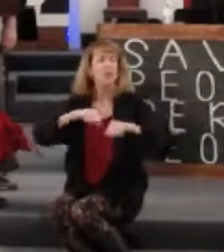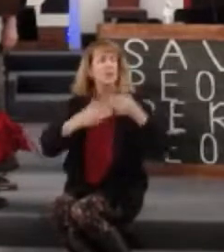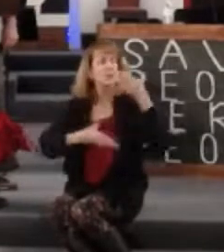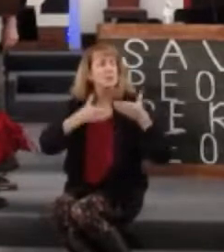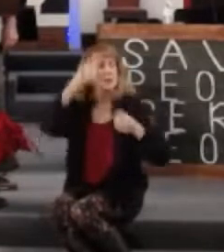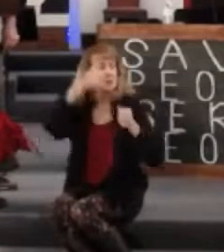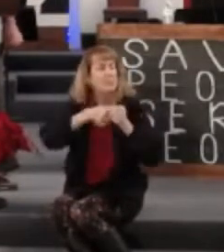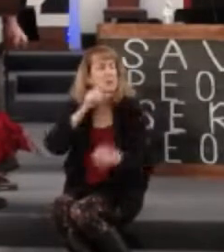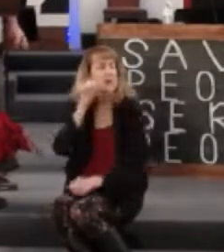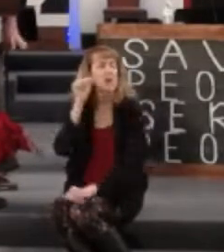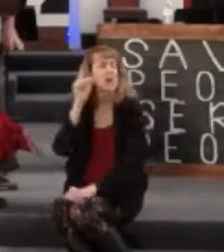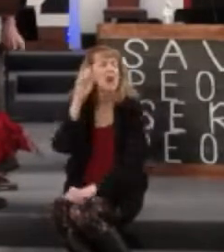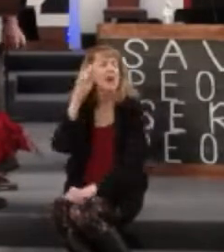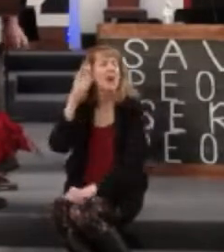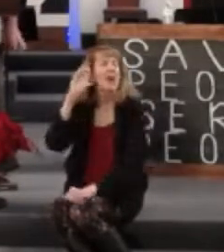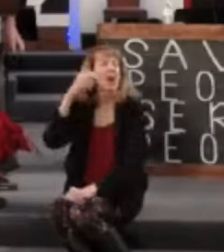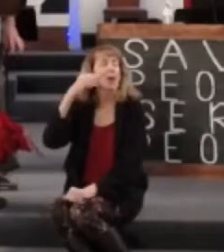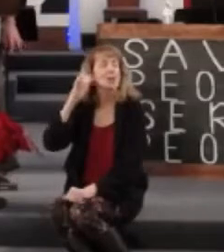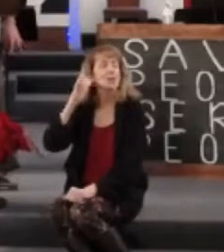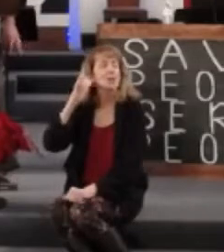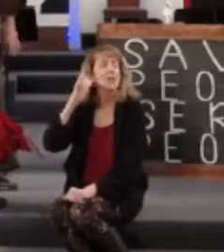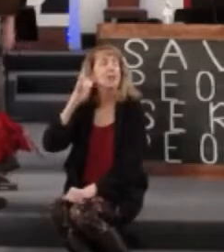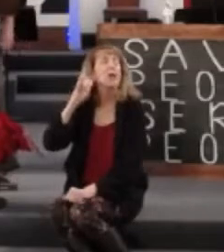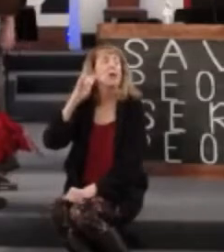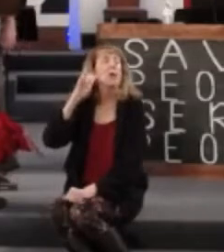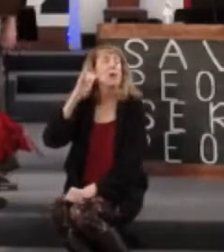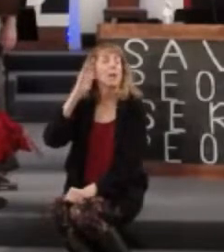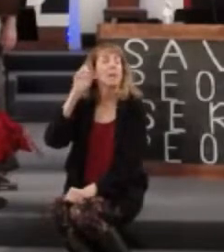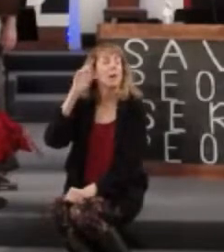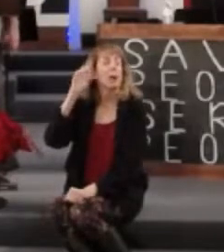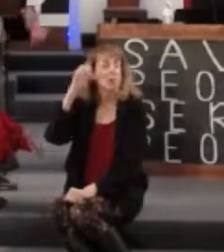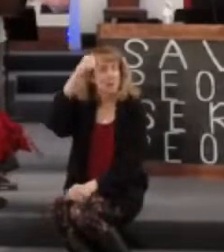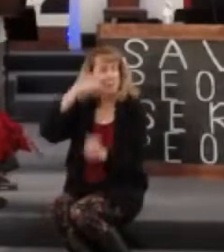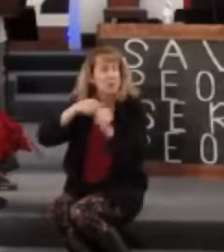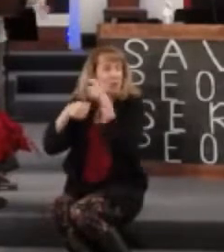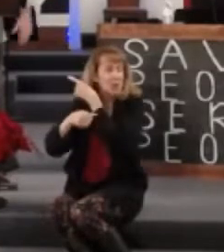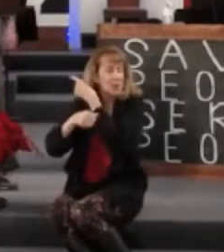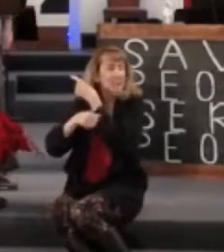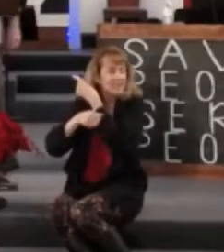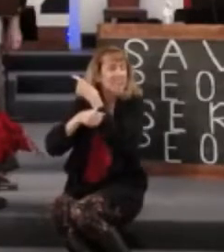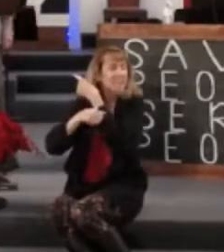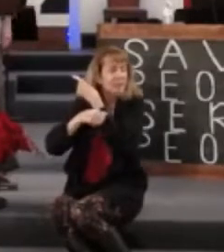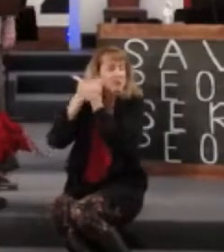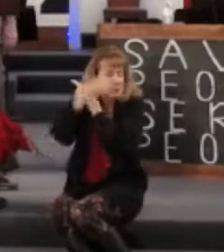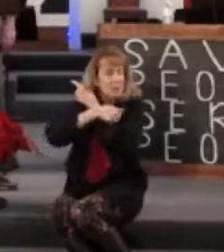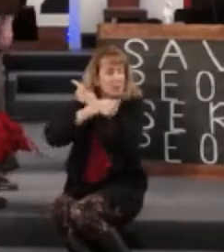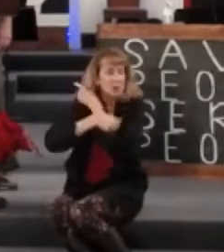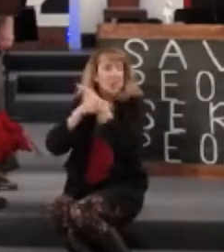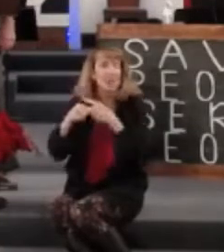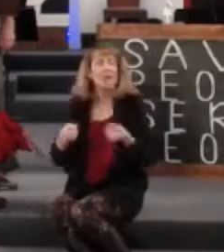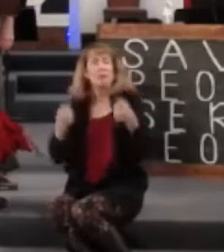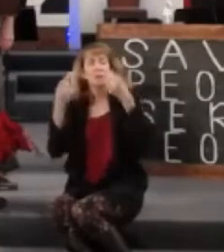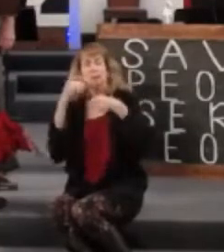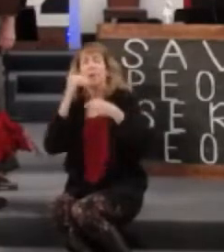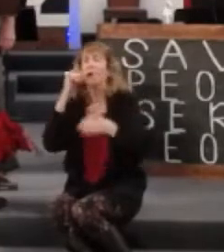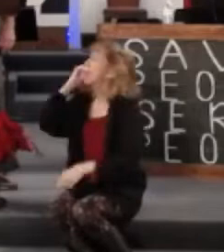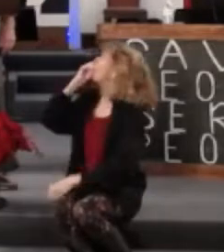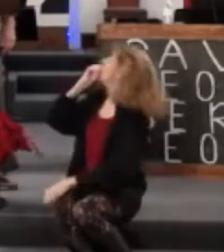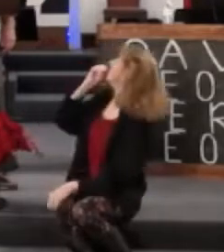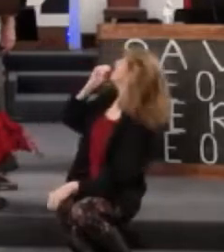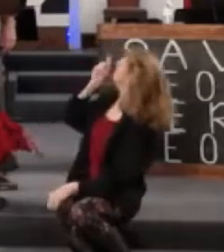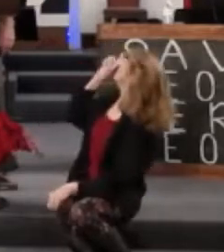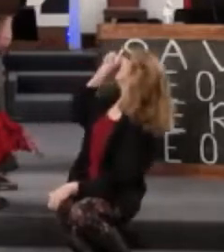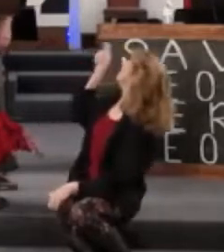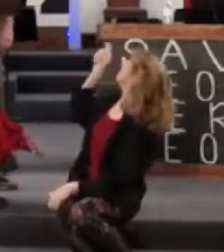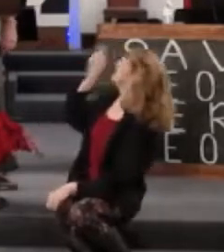Bunker from All in the Family. You know, Archie would get home, he'd plop down in his chair, and he would order